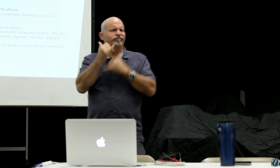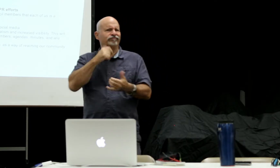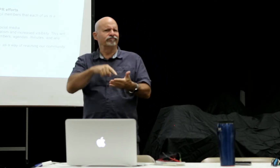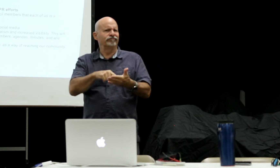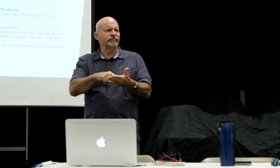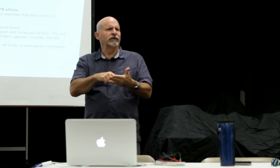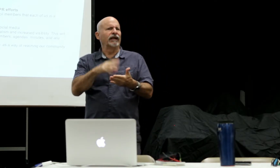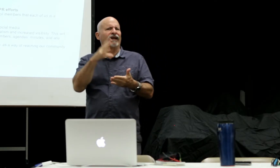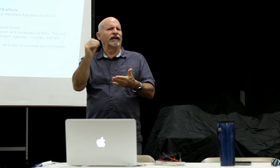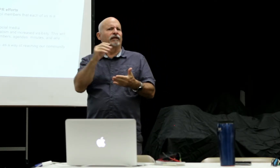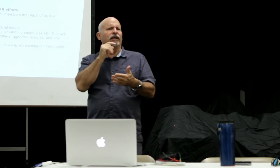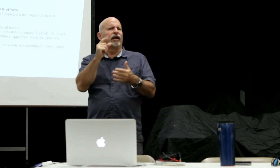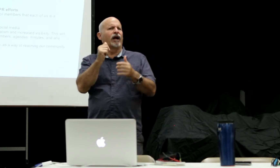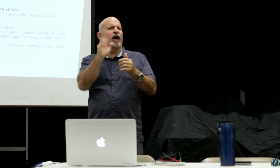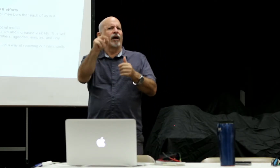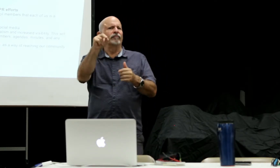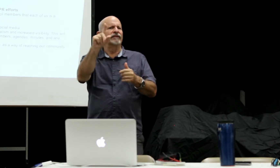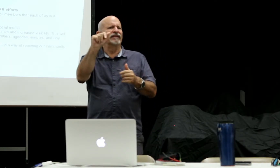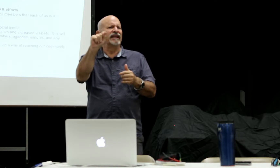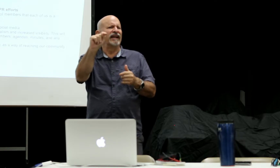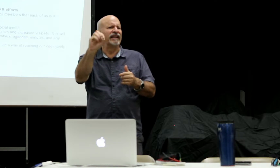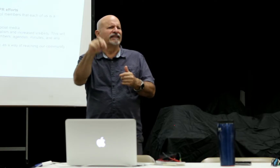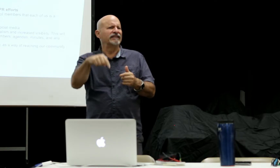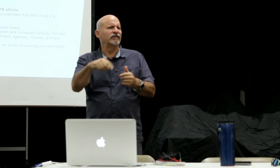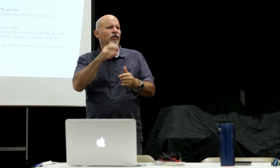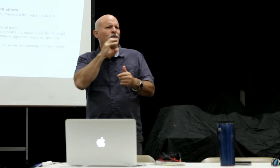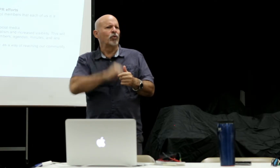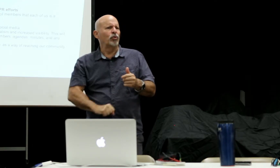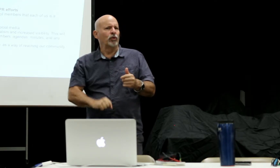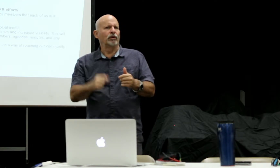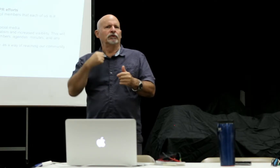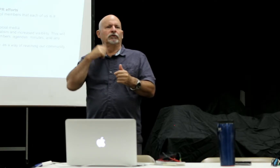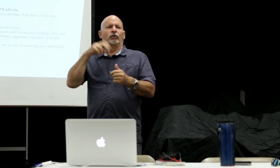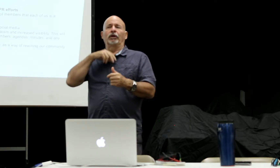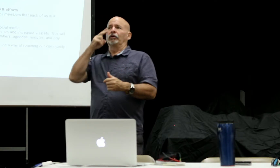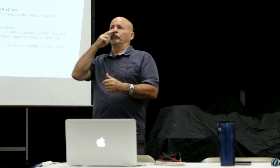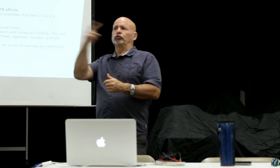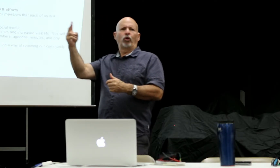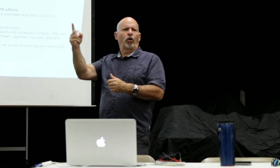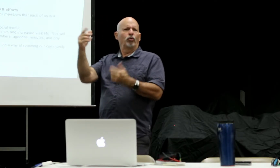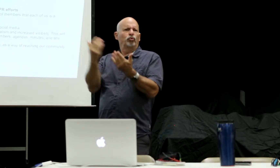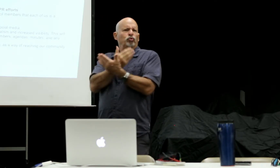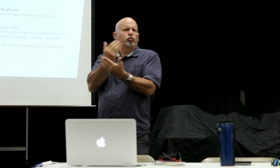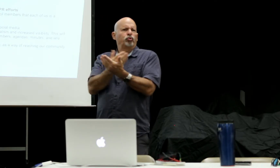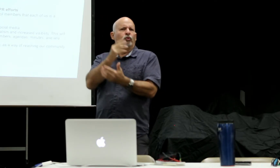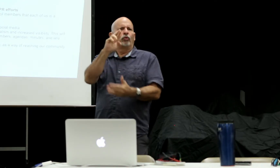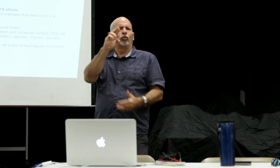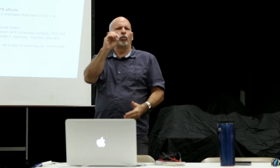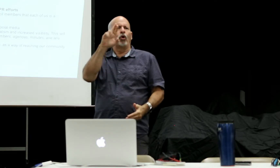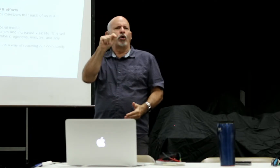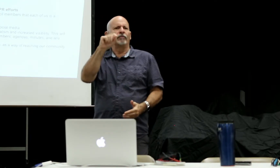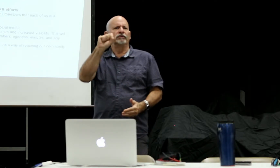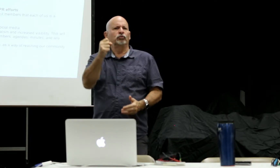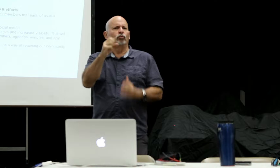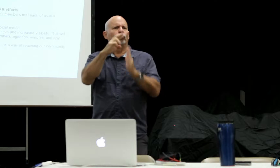There were a lot of errors in the bylaws and a lot of things that needed to be updated. So